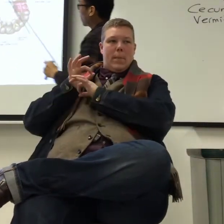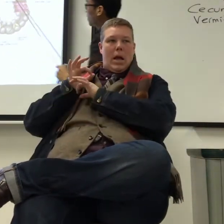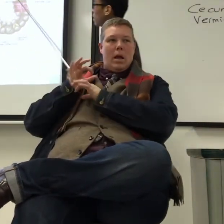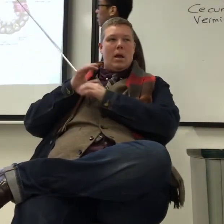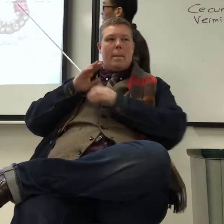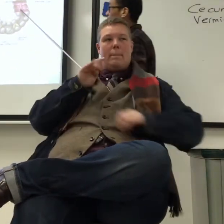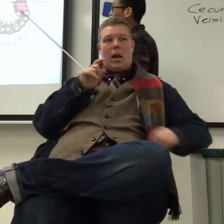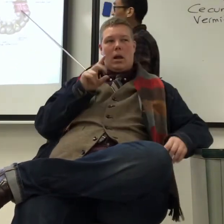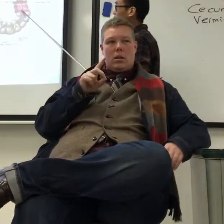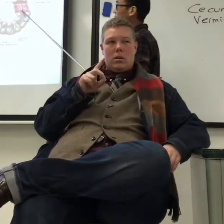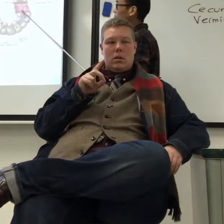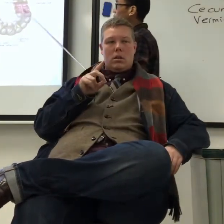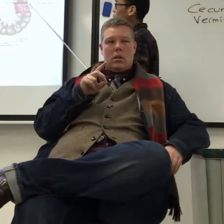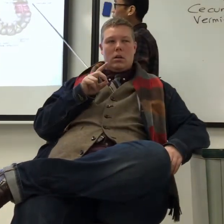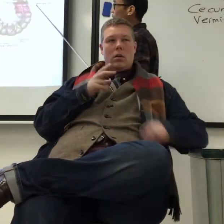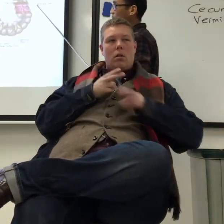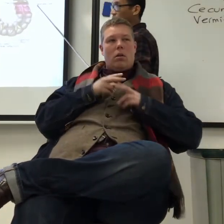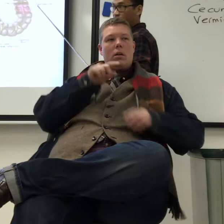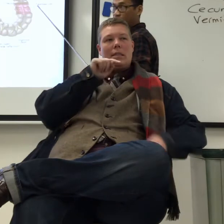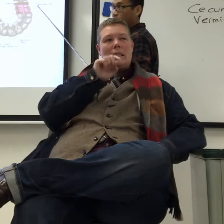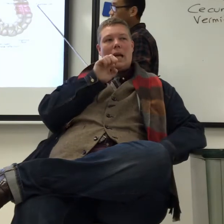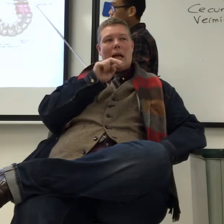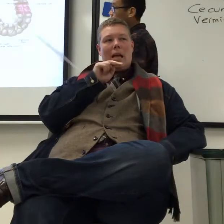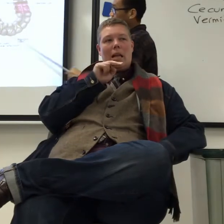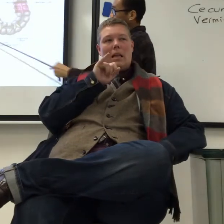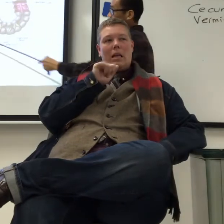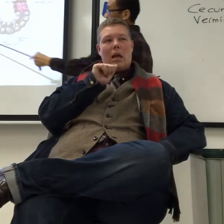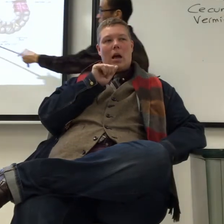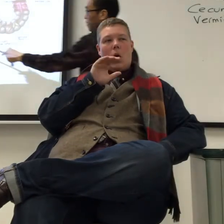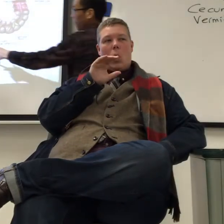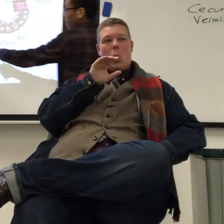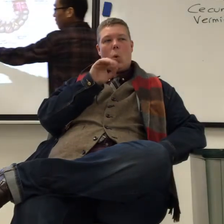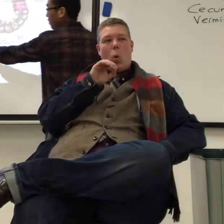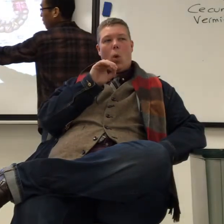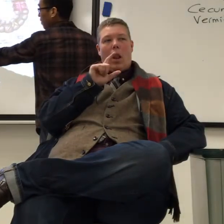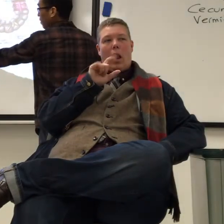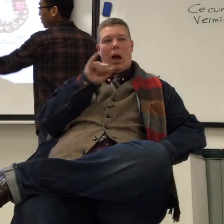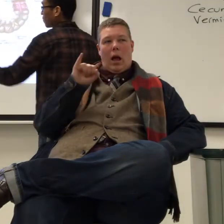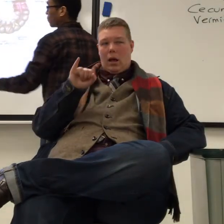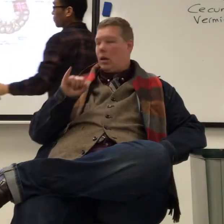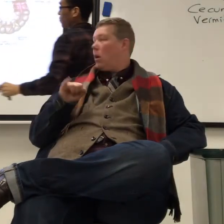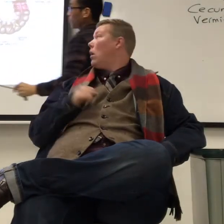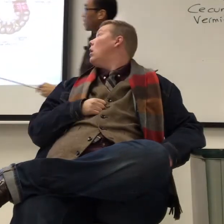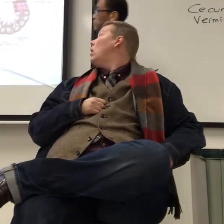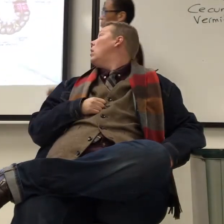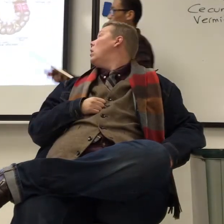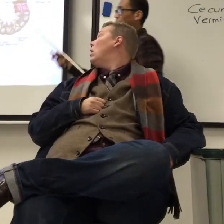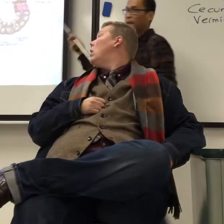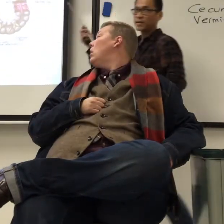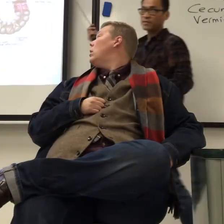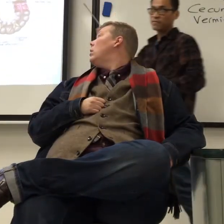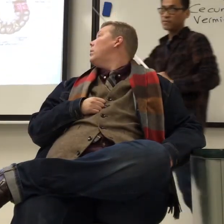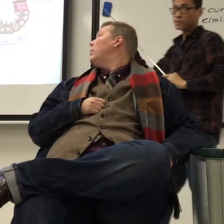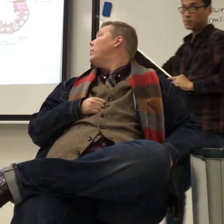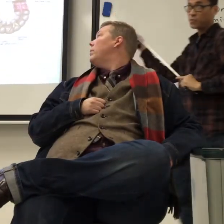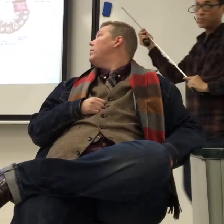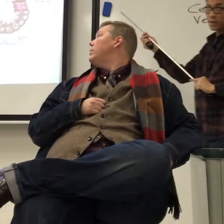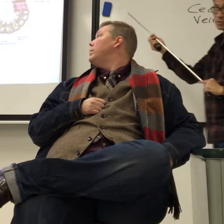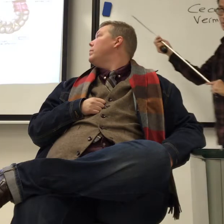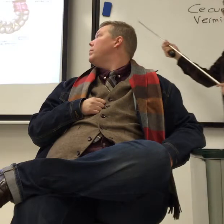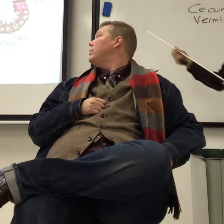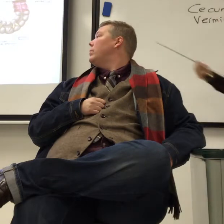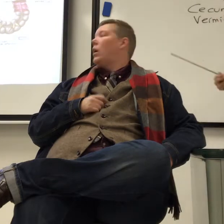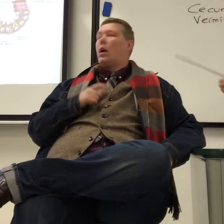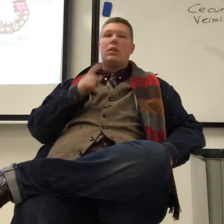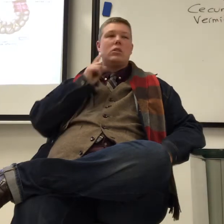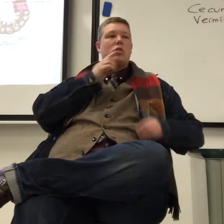the tenia coli, right there. They're longitudinal bands of smooth